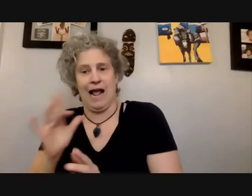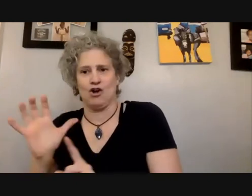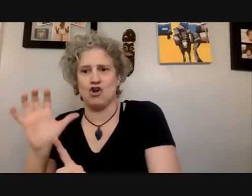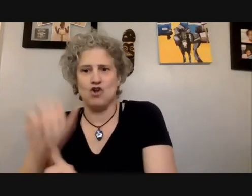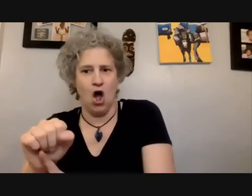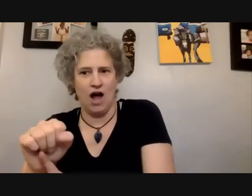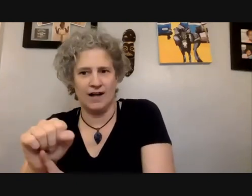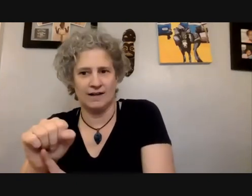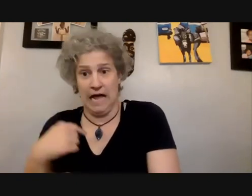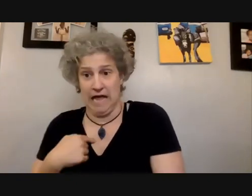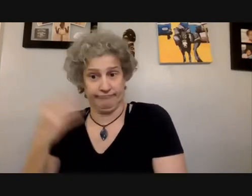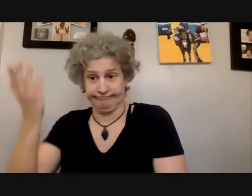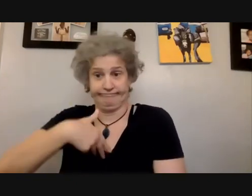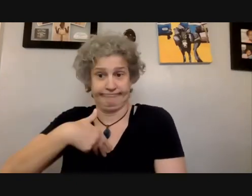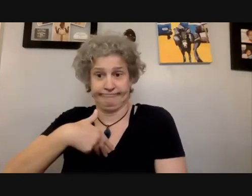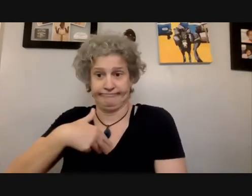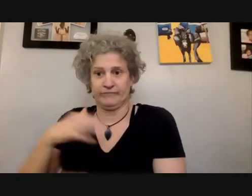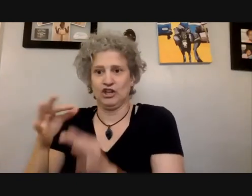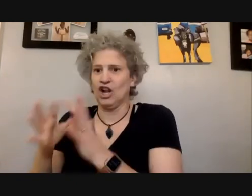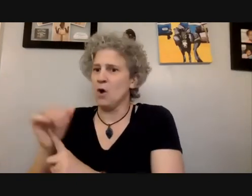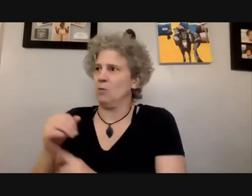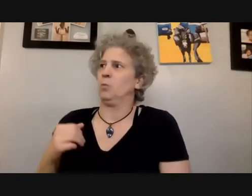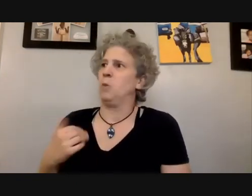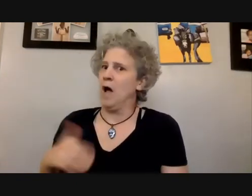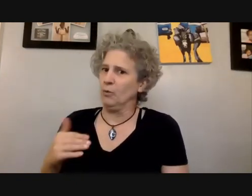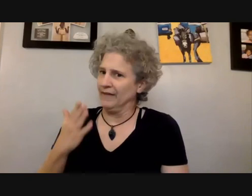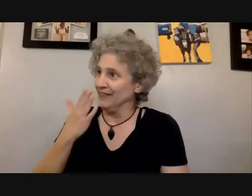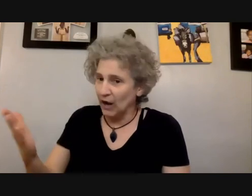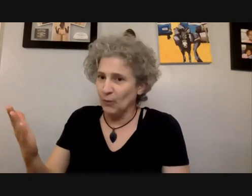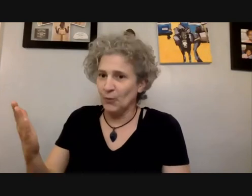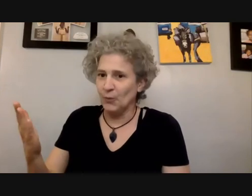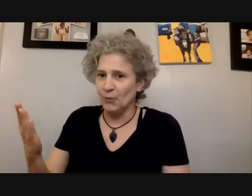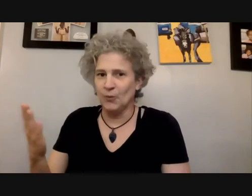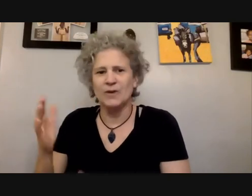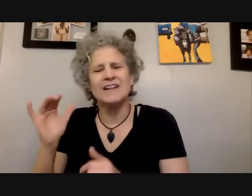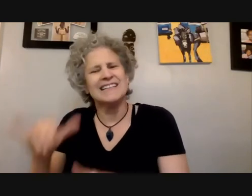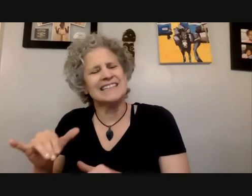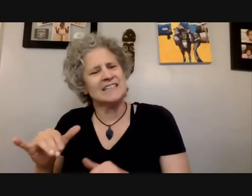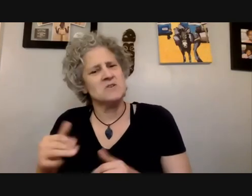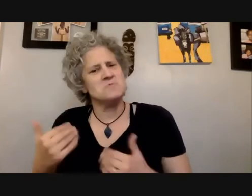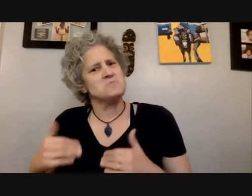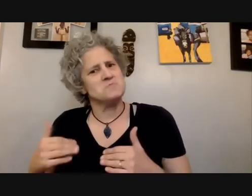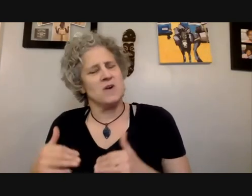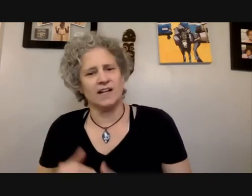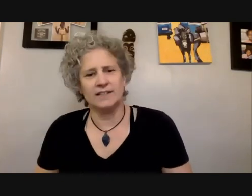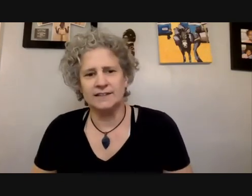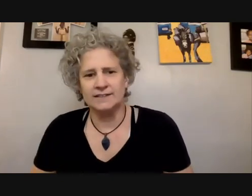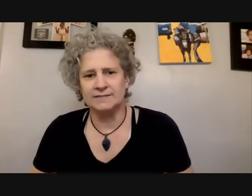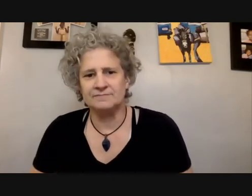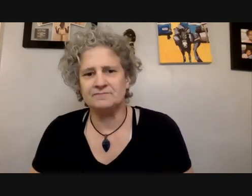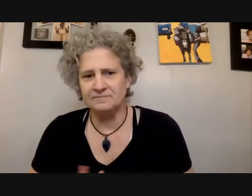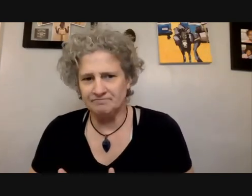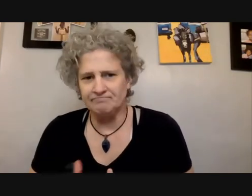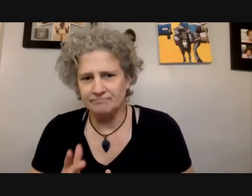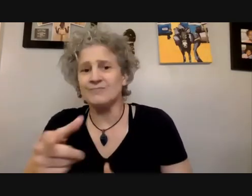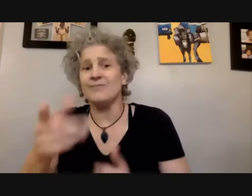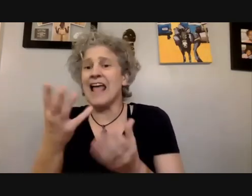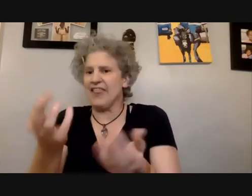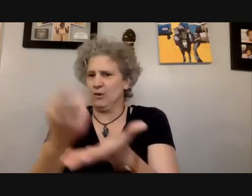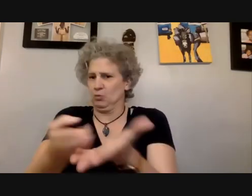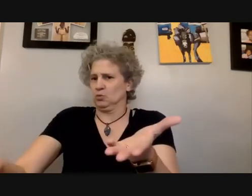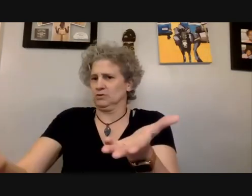were trying to prescribe her the wrong medication. Luckily, the interpreter in that situation caught onto the error and was able